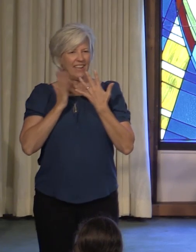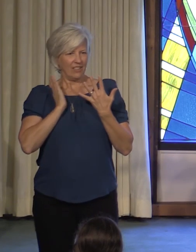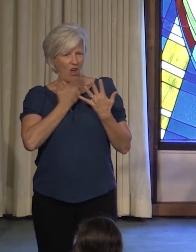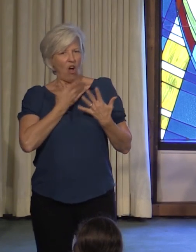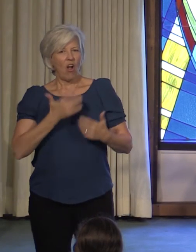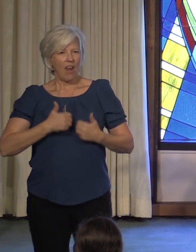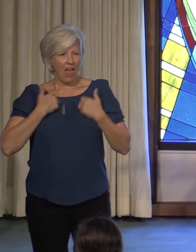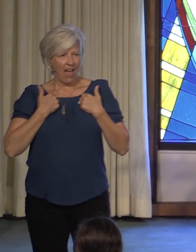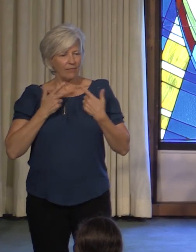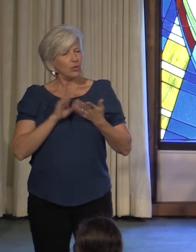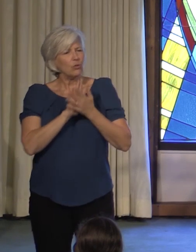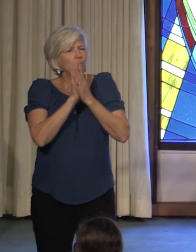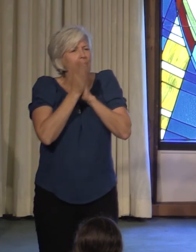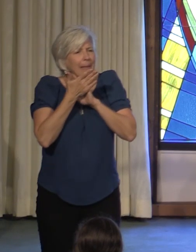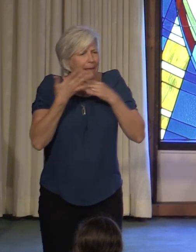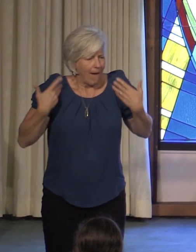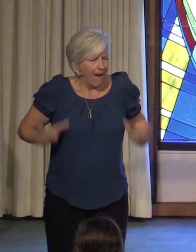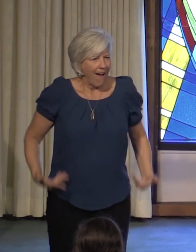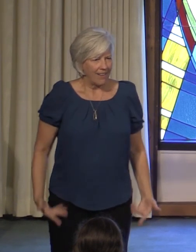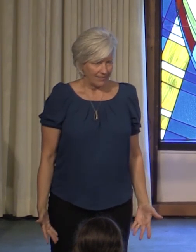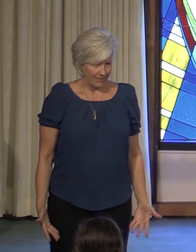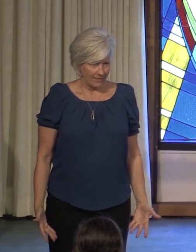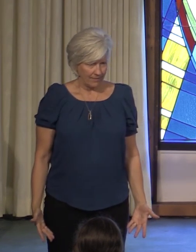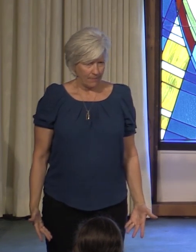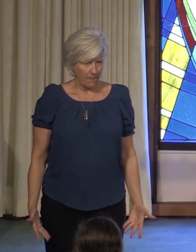to be us